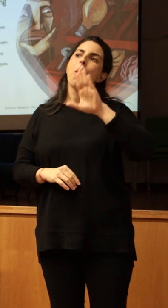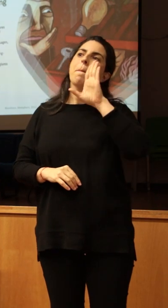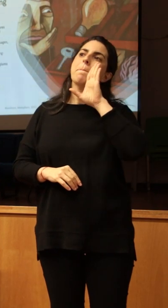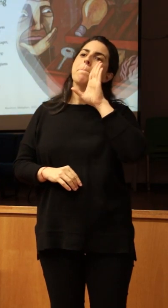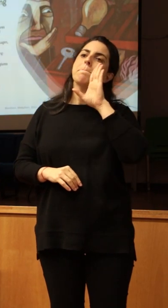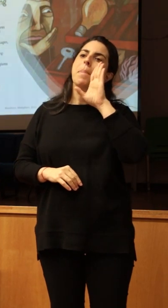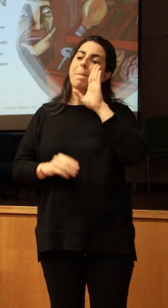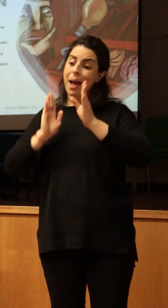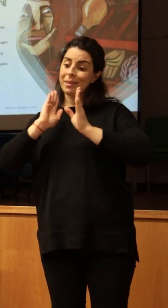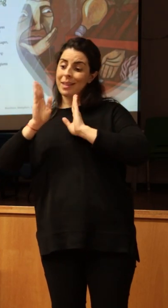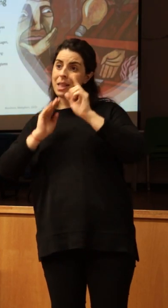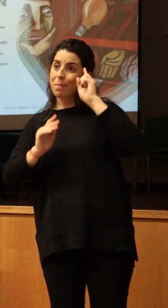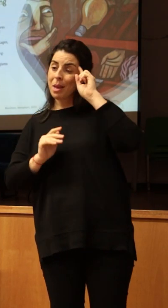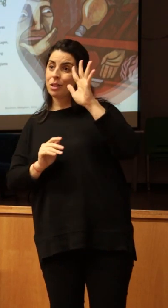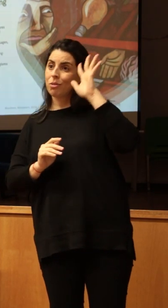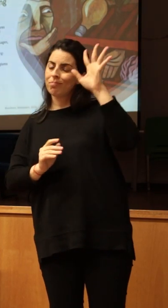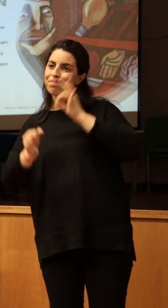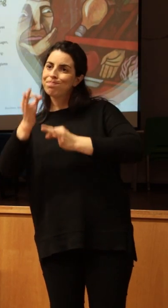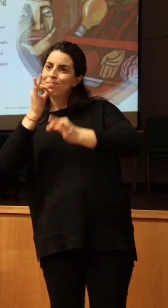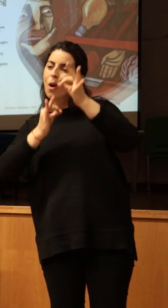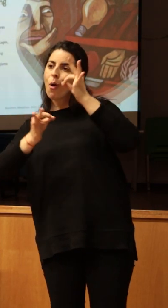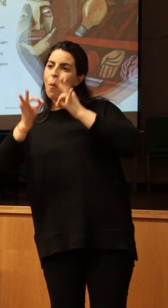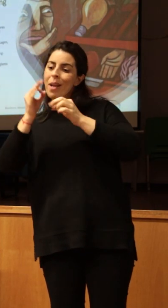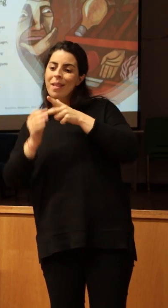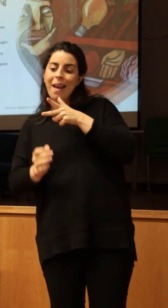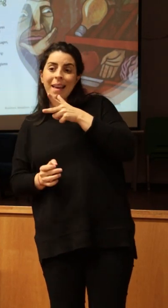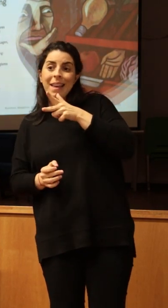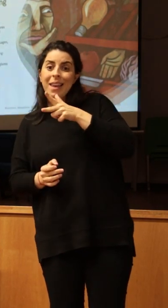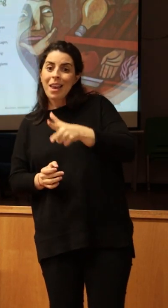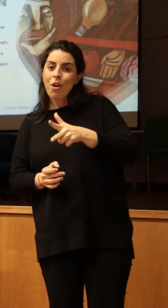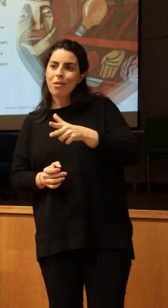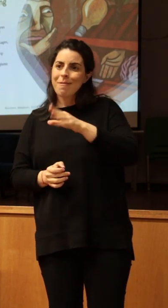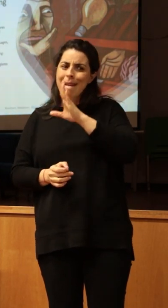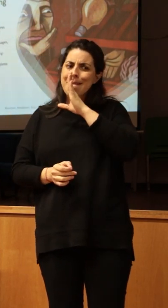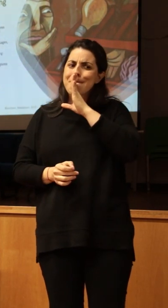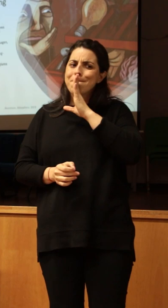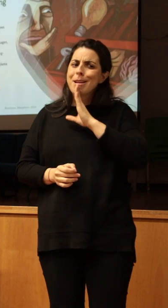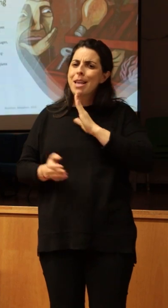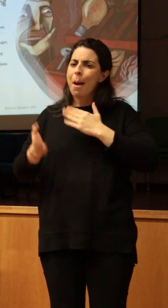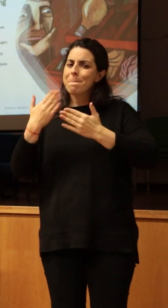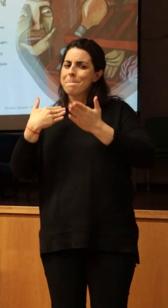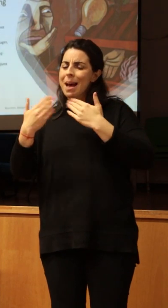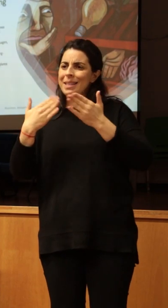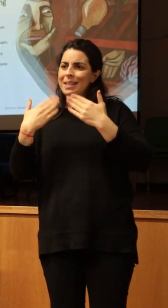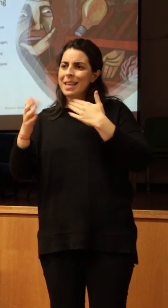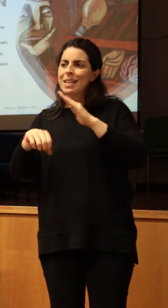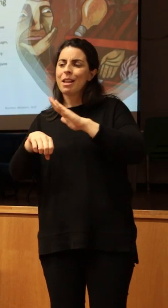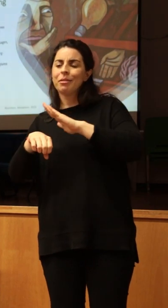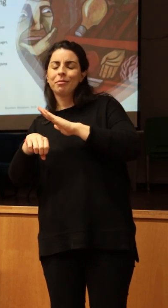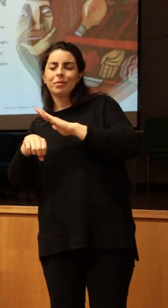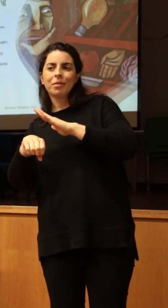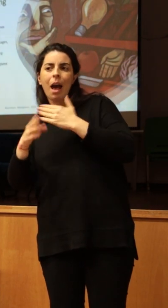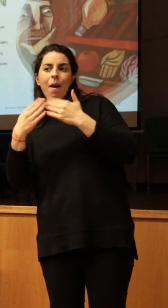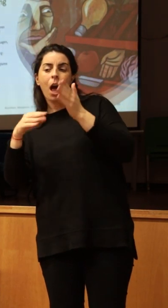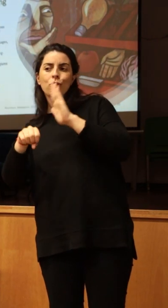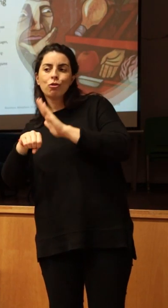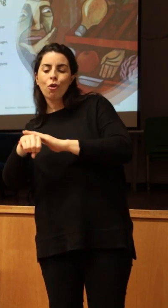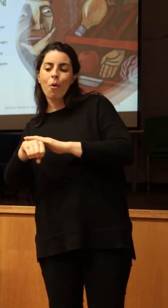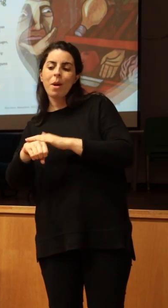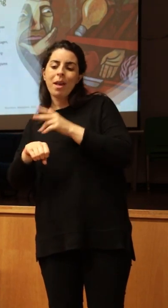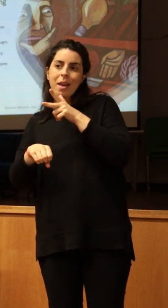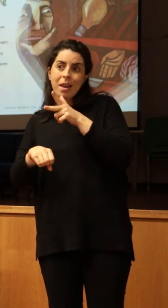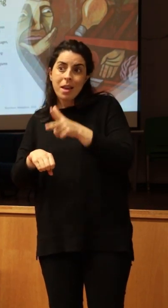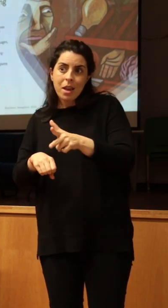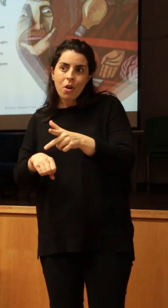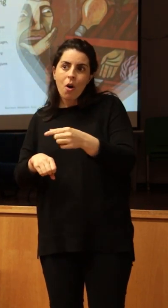una terapia nos dice de su hijo, niño o adolescente, se me está acabando la paciencia, que en inglés es estoy corriendo sin paciencia. And I'm not trying to